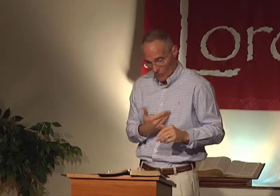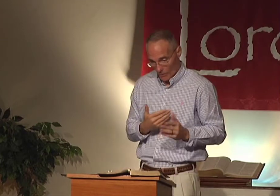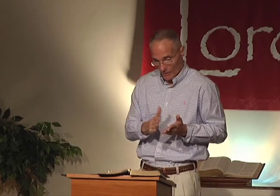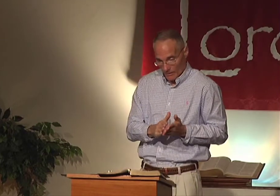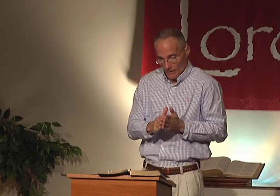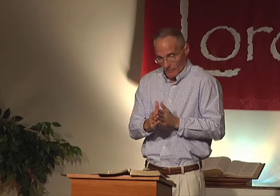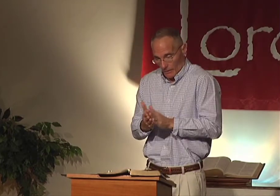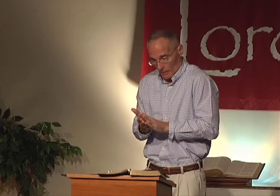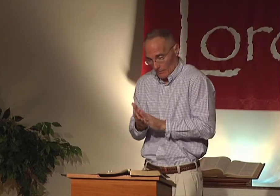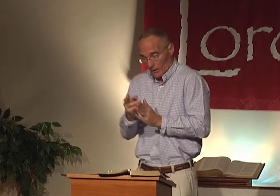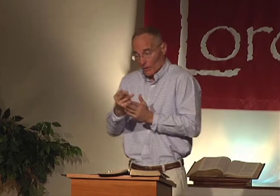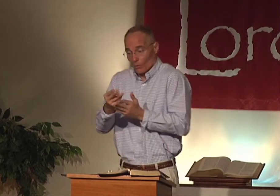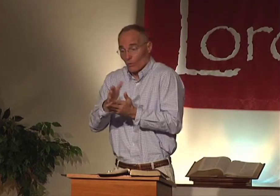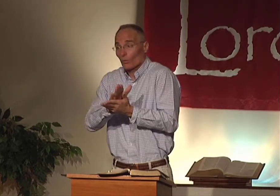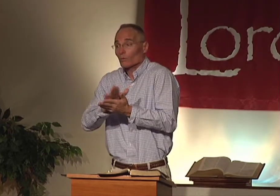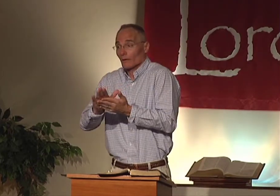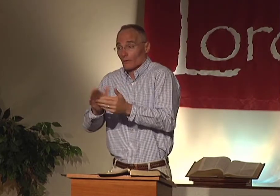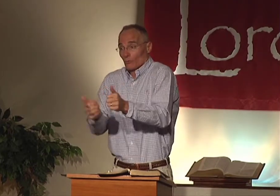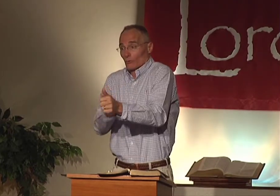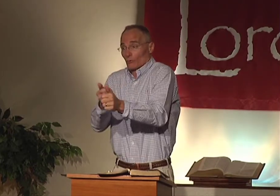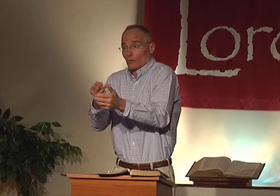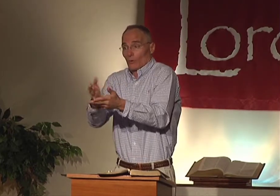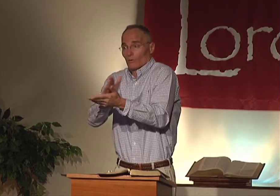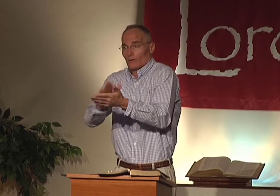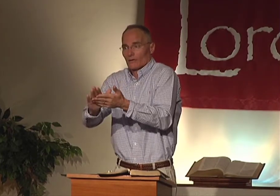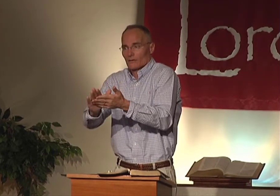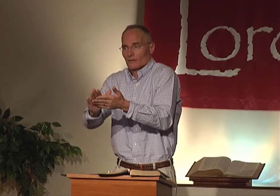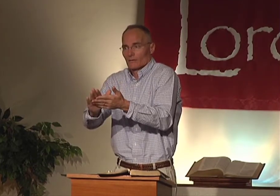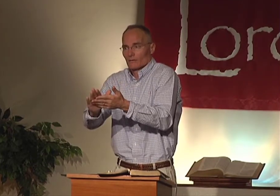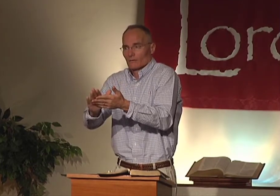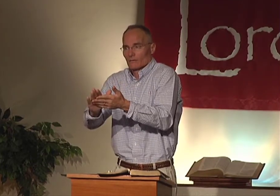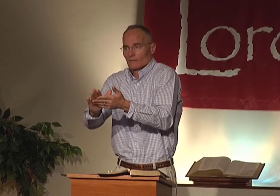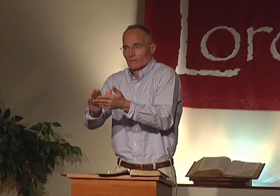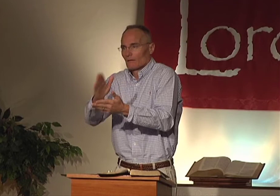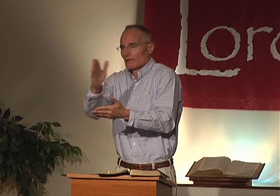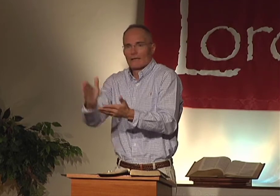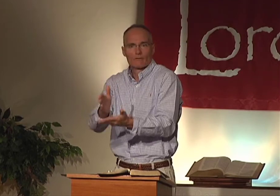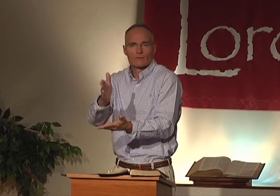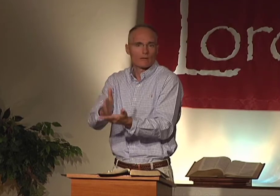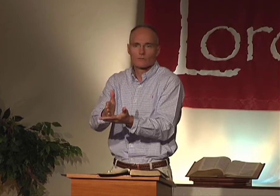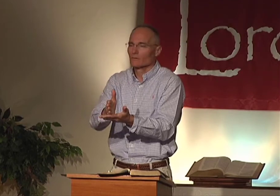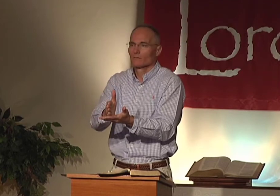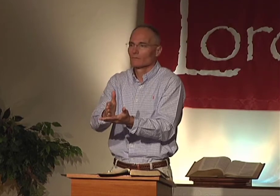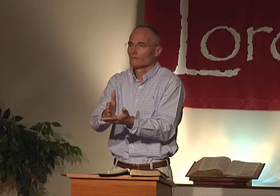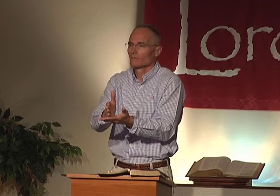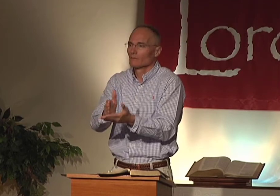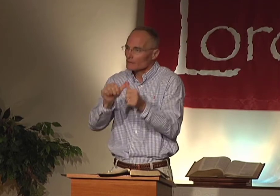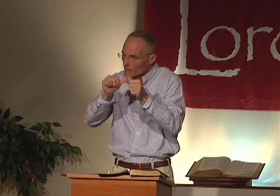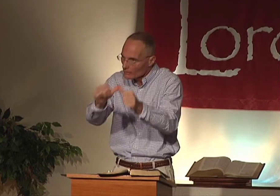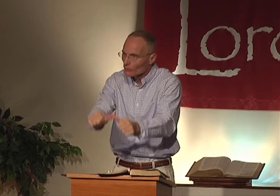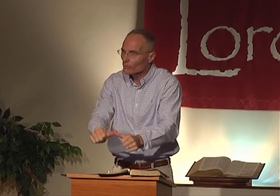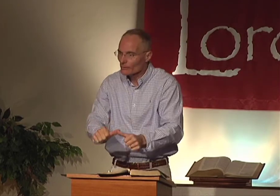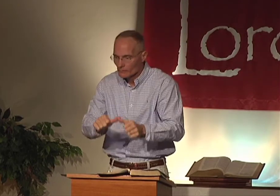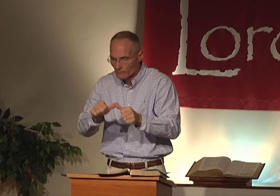understands that our becoming holy and pursuing holiness never stops.